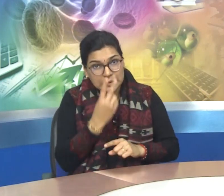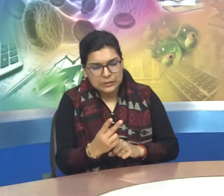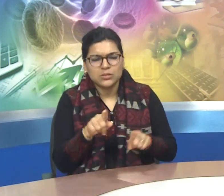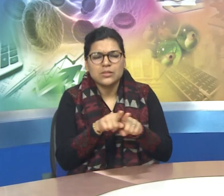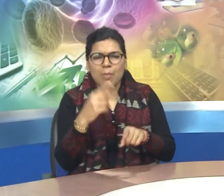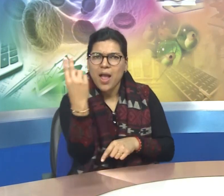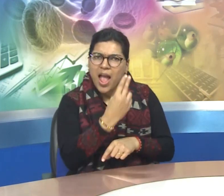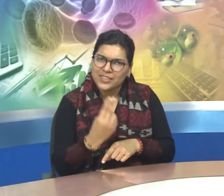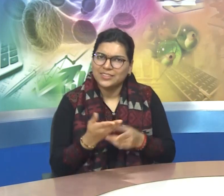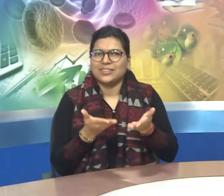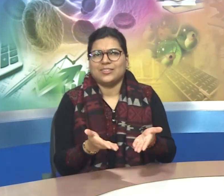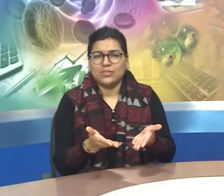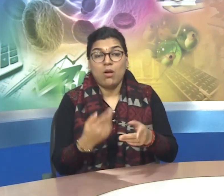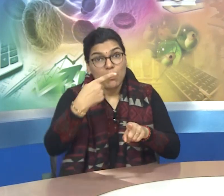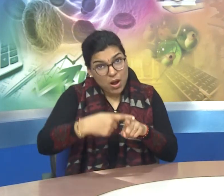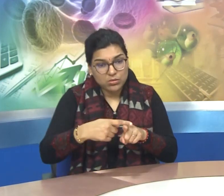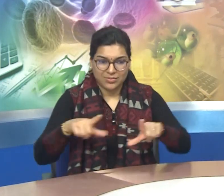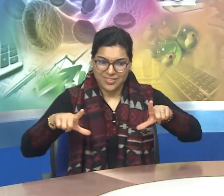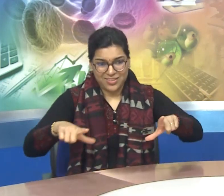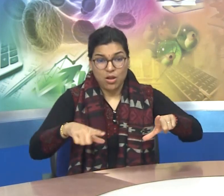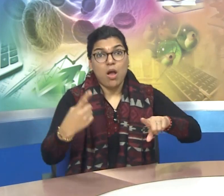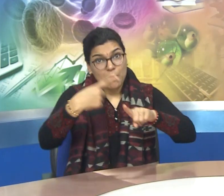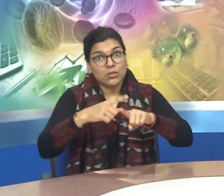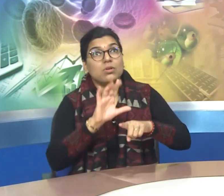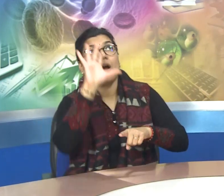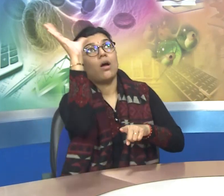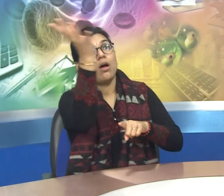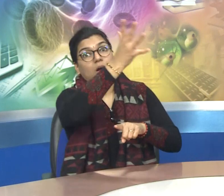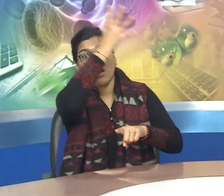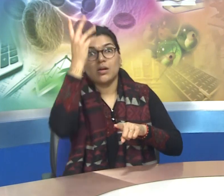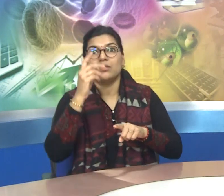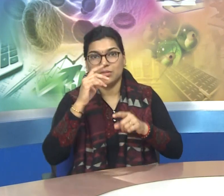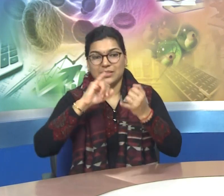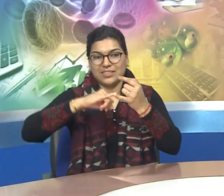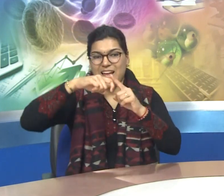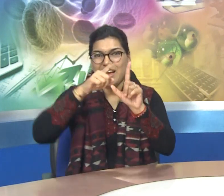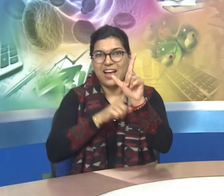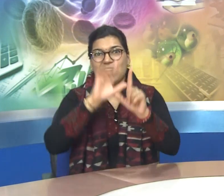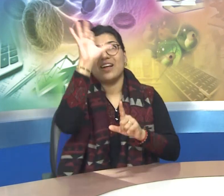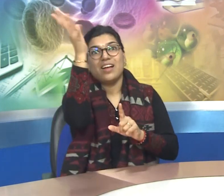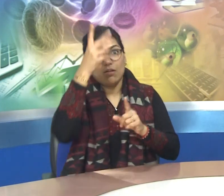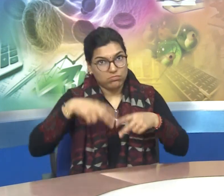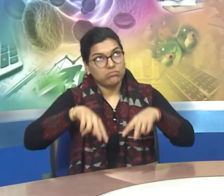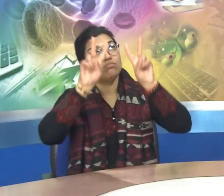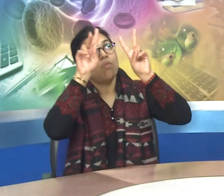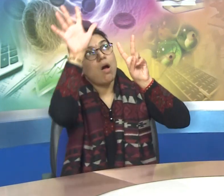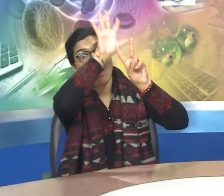A map can also be a drawing of the sky showing the position of stars and the planets.